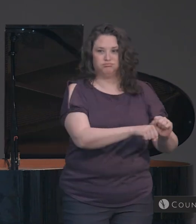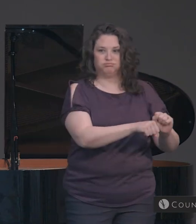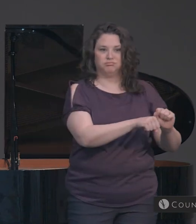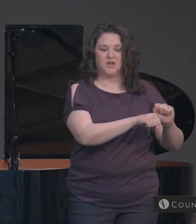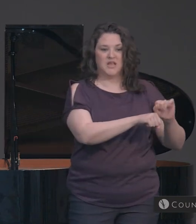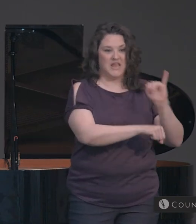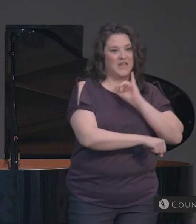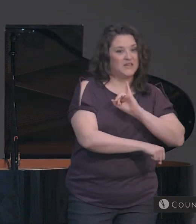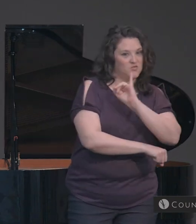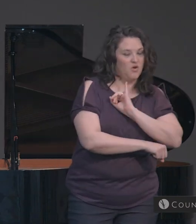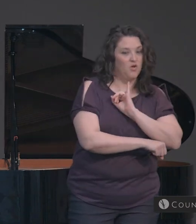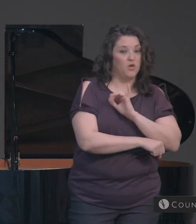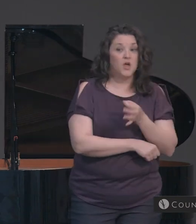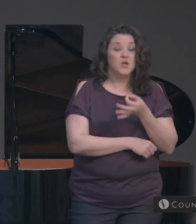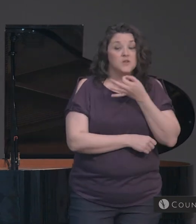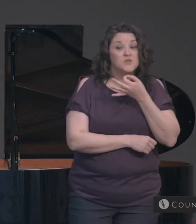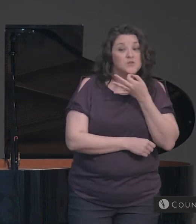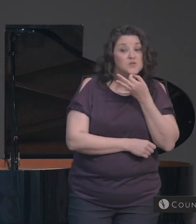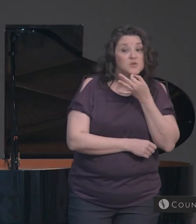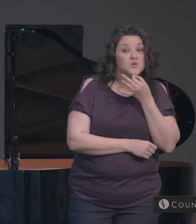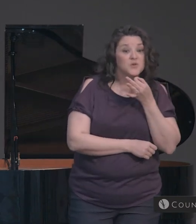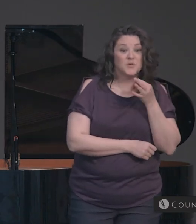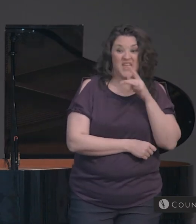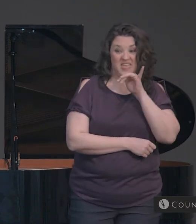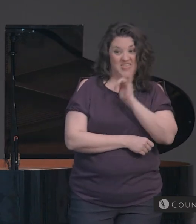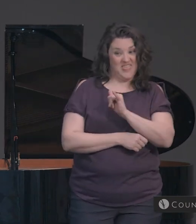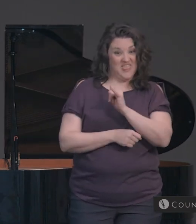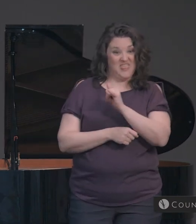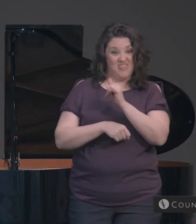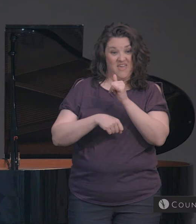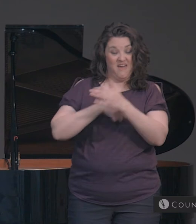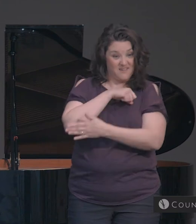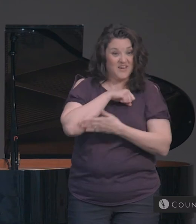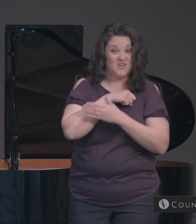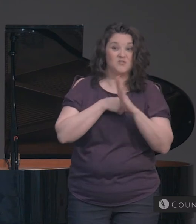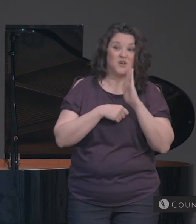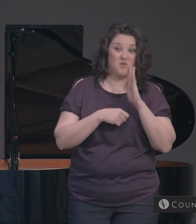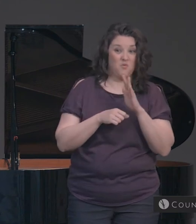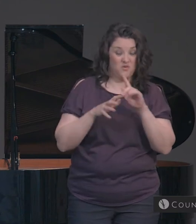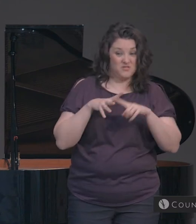And soon, he will begin to make moves on Judah as well.